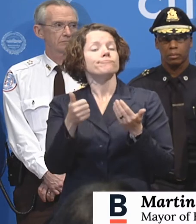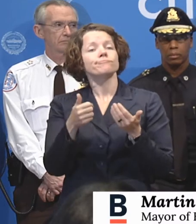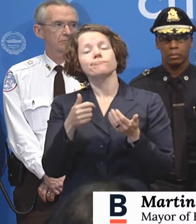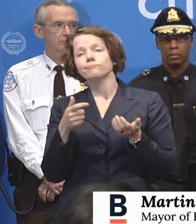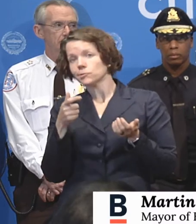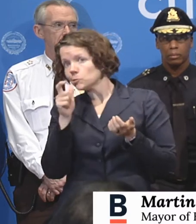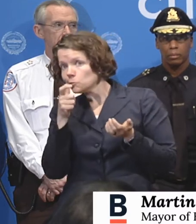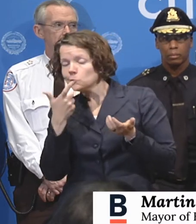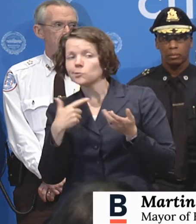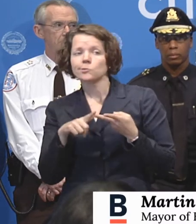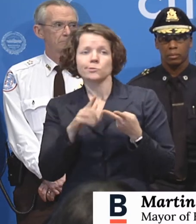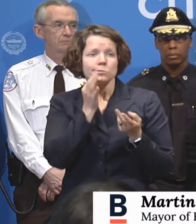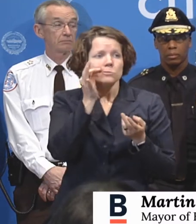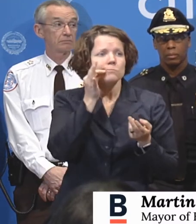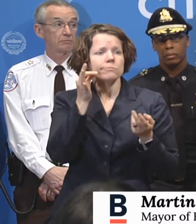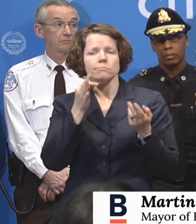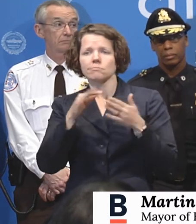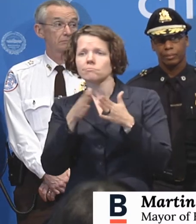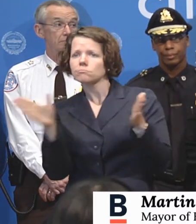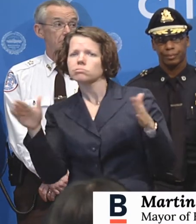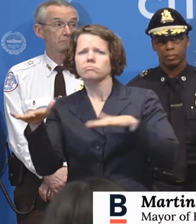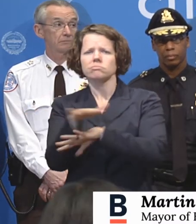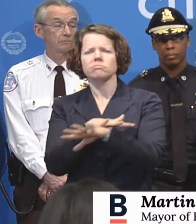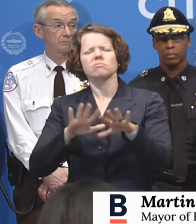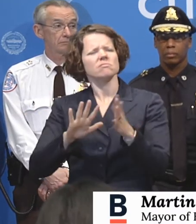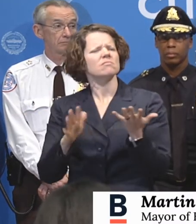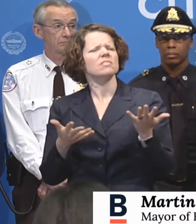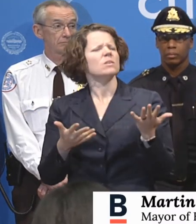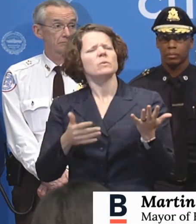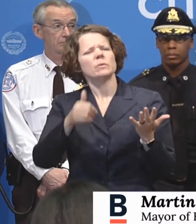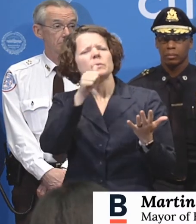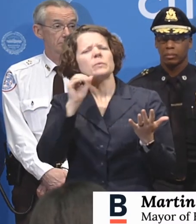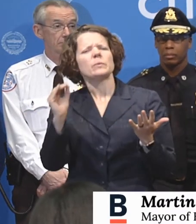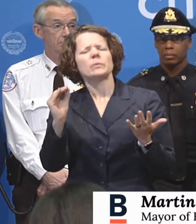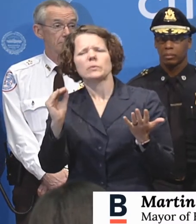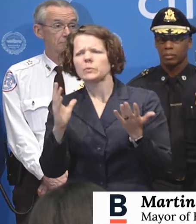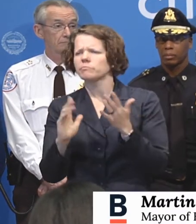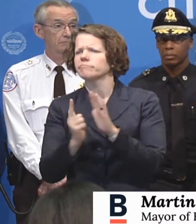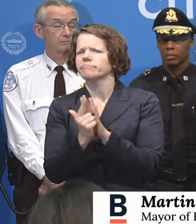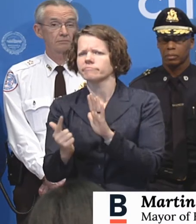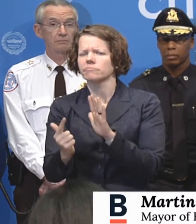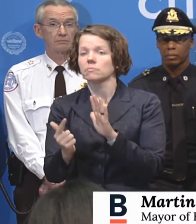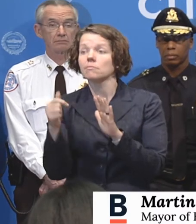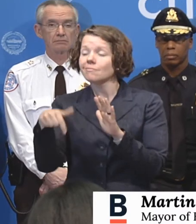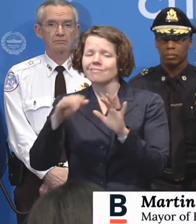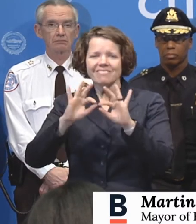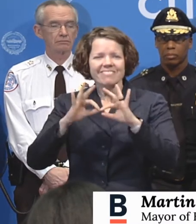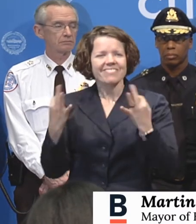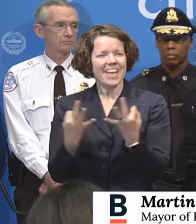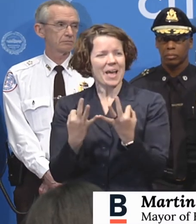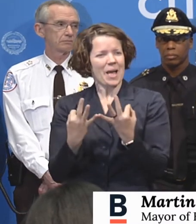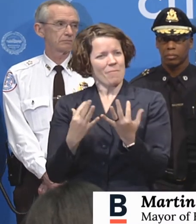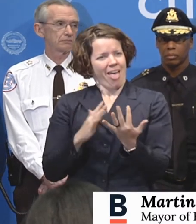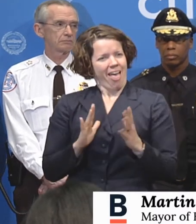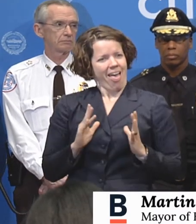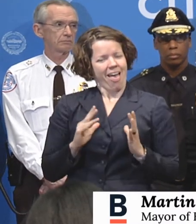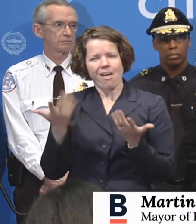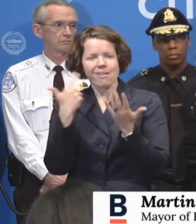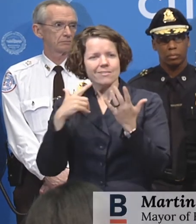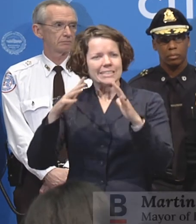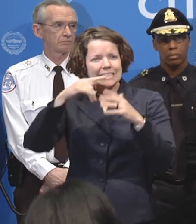smoking marijuana in public. This is also a family event. There'll be a lot of kids in town and a lot of people bringing their kids in. So what they don't need is to have their